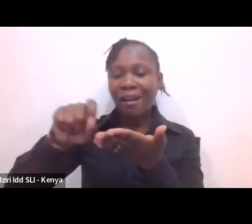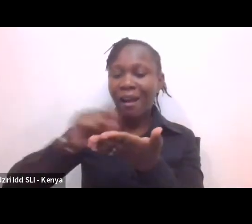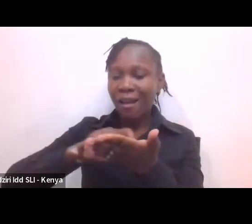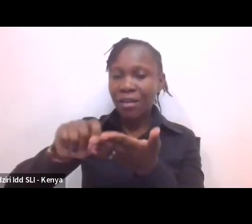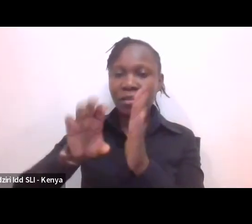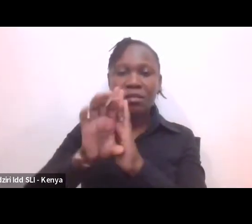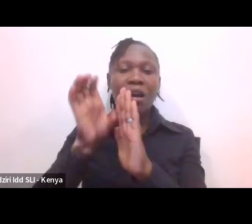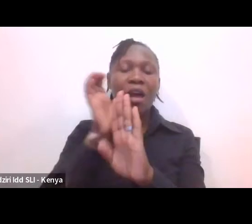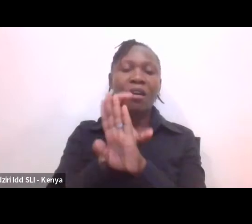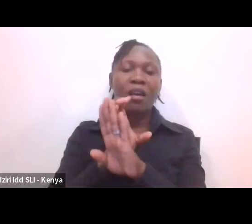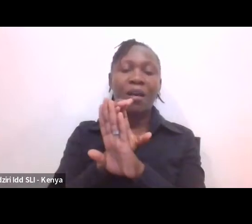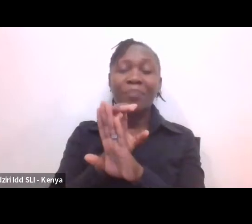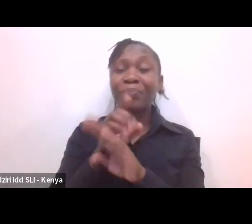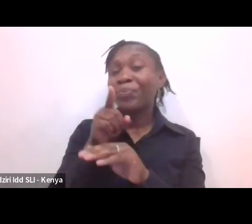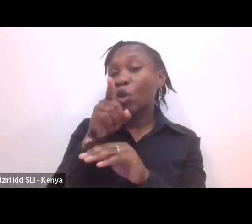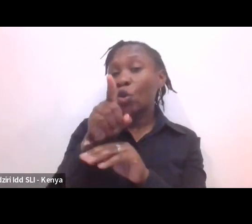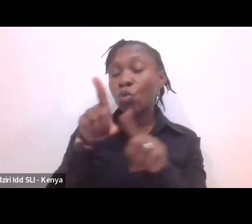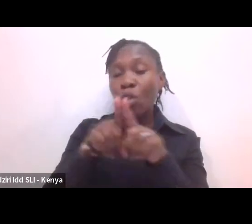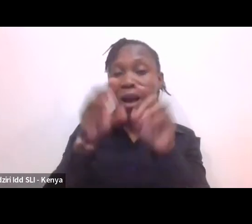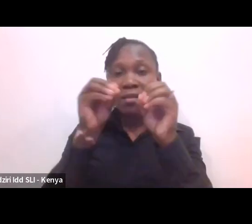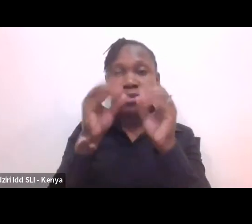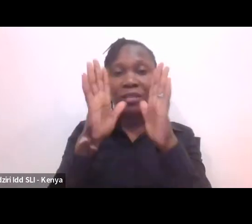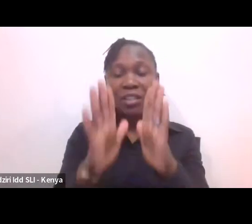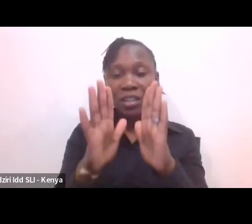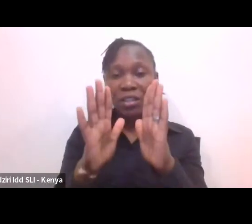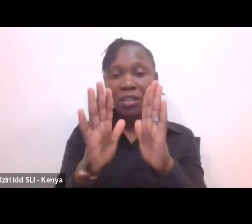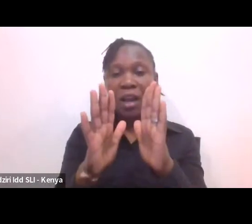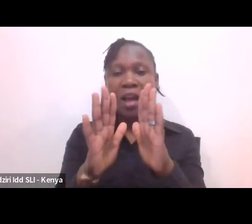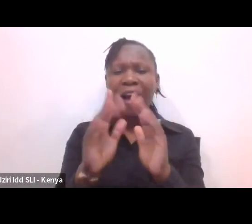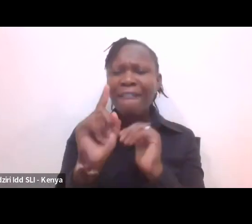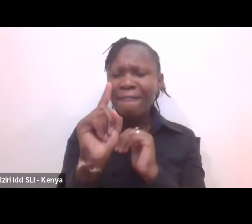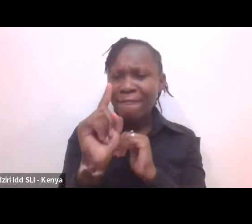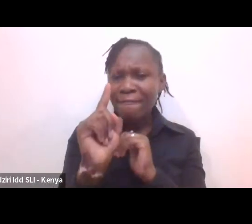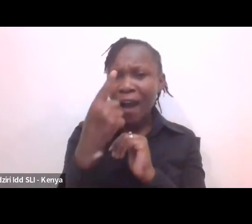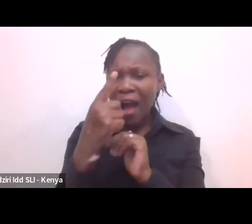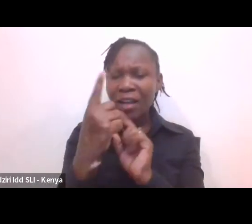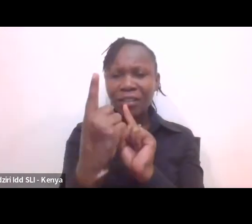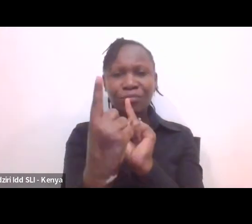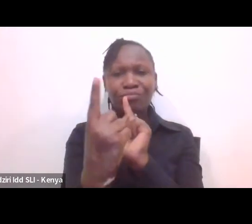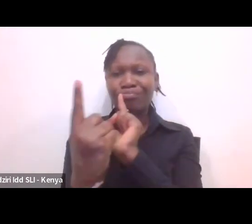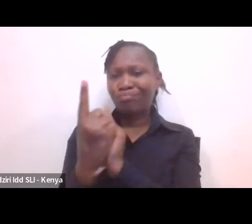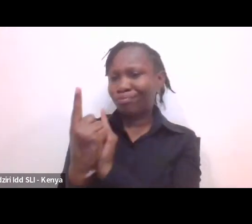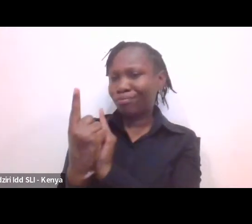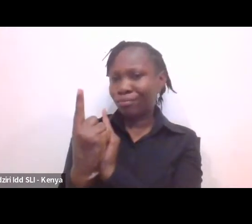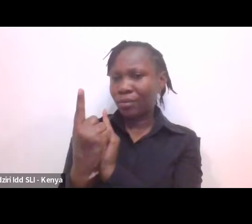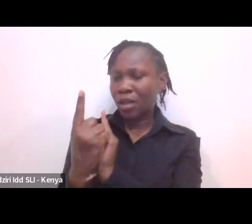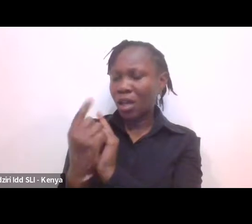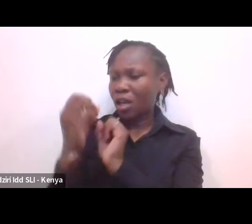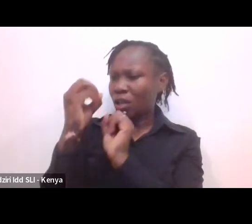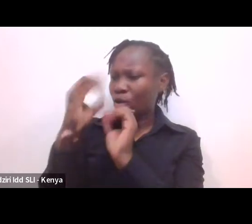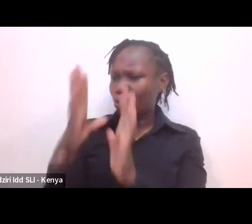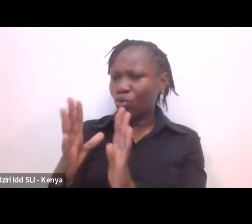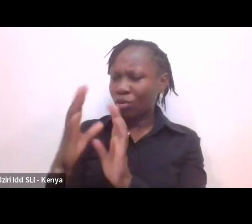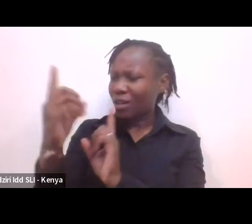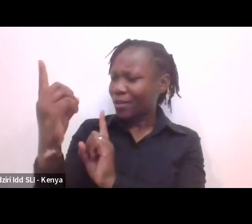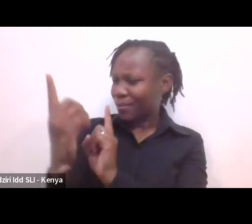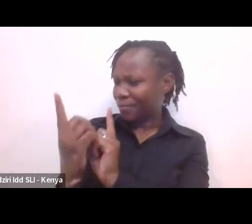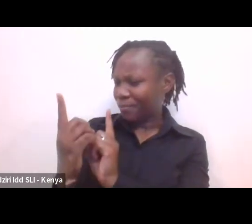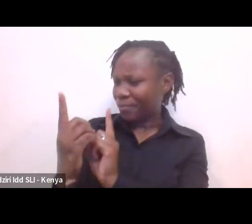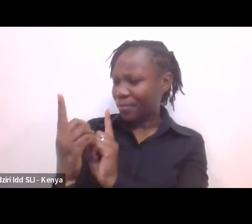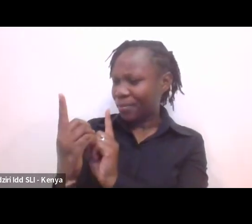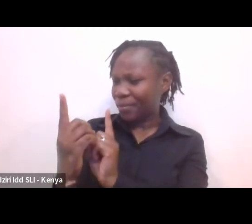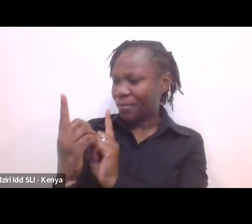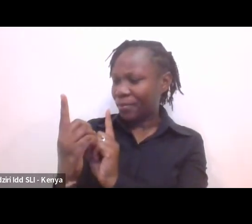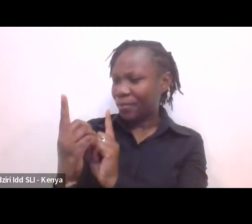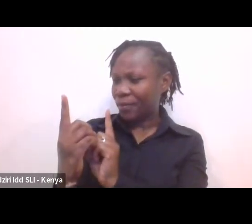As a teacher, when I first encounter a new group of students, I don't simply launch